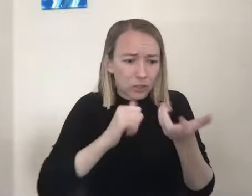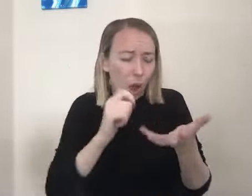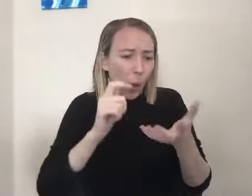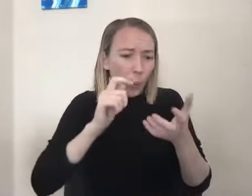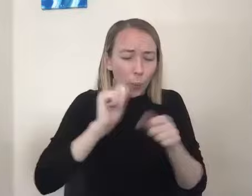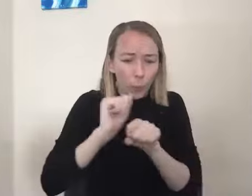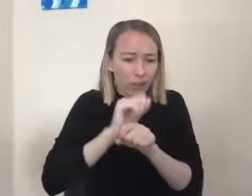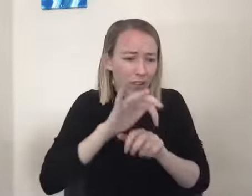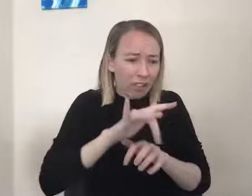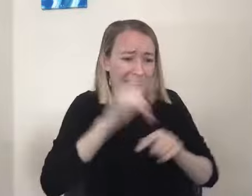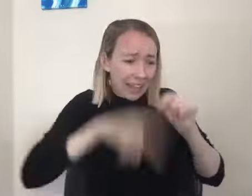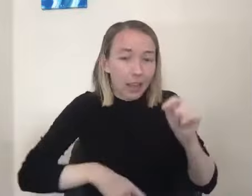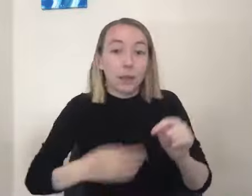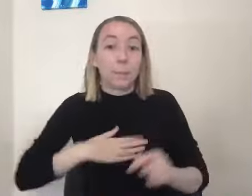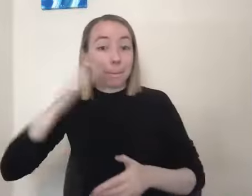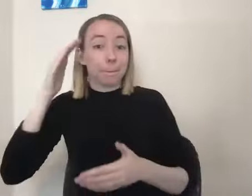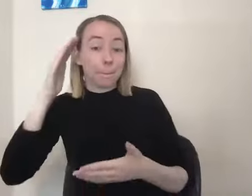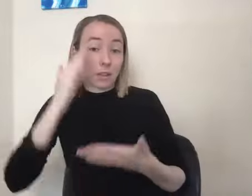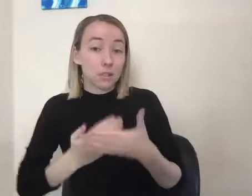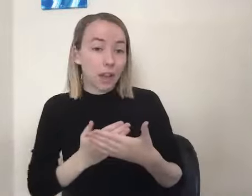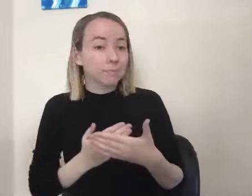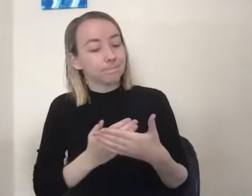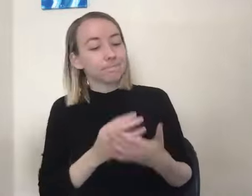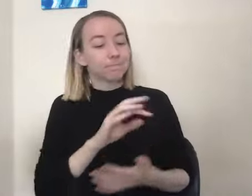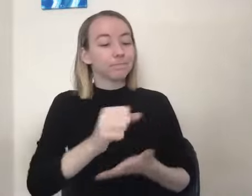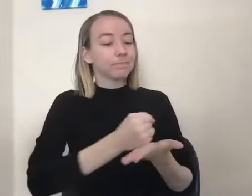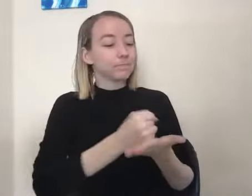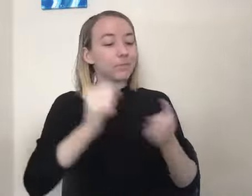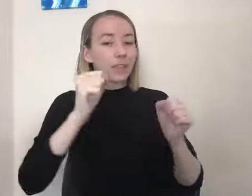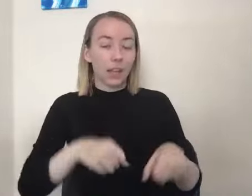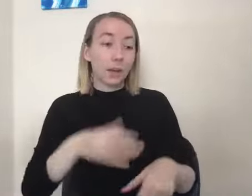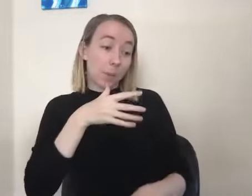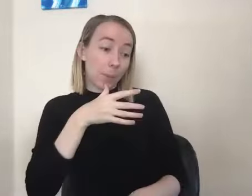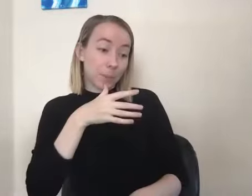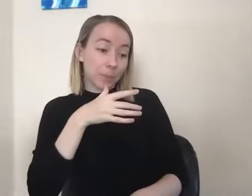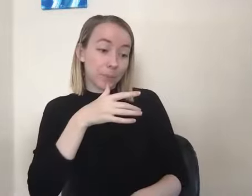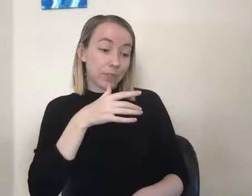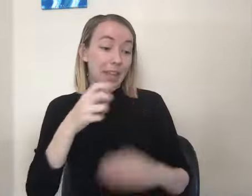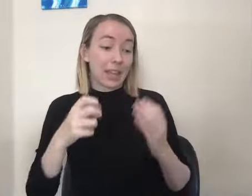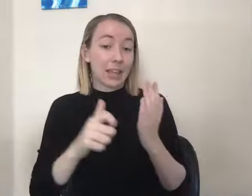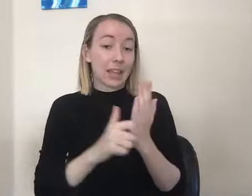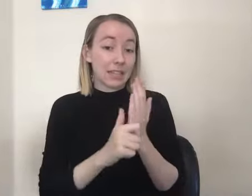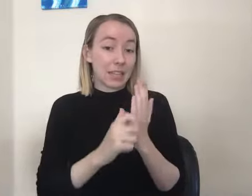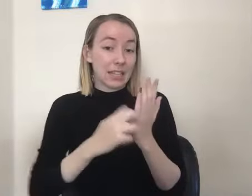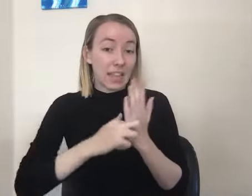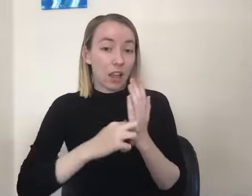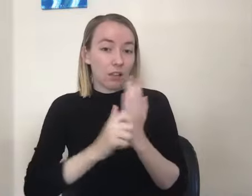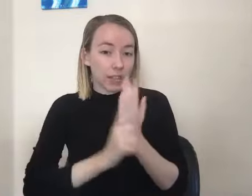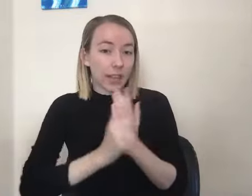it was costing £25, and I was in such a state, I couldn't get my card to work, I couldn't type in the numbers, and my son done